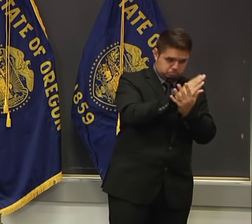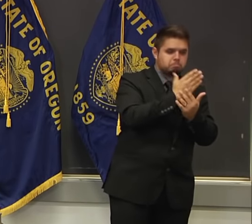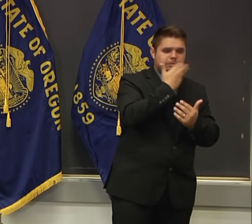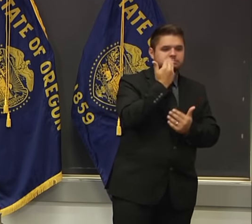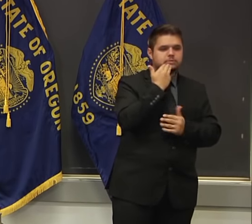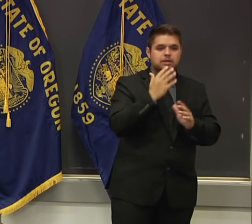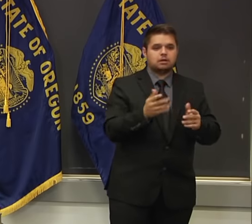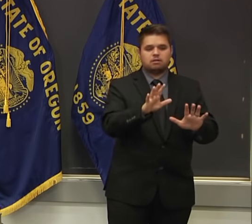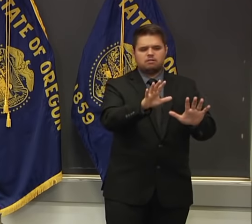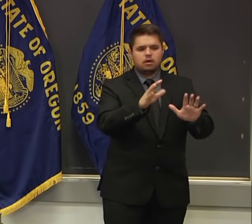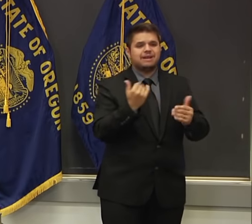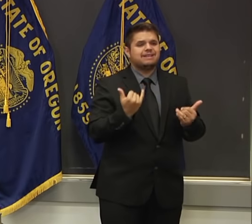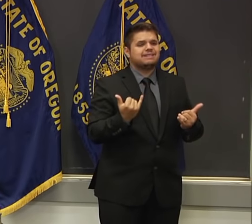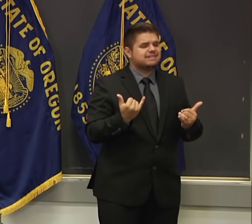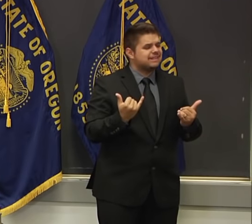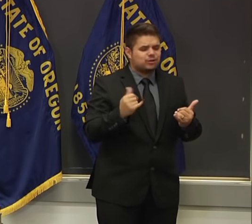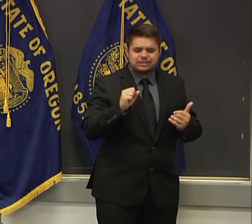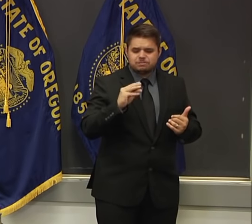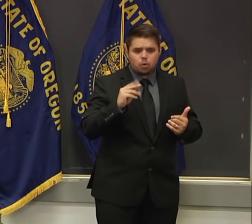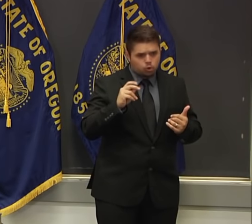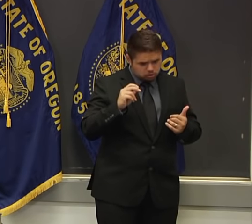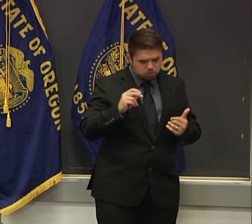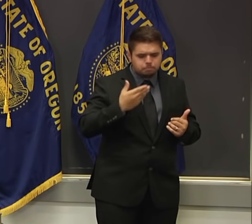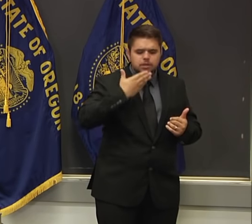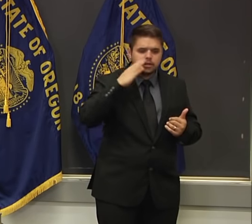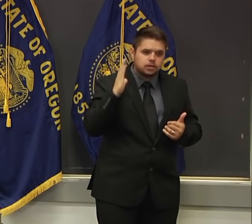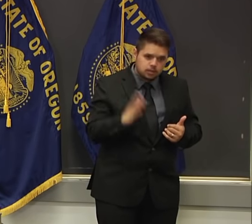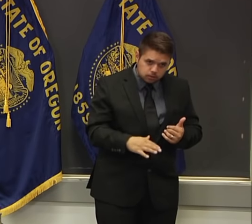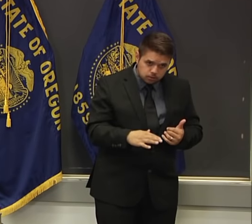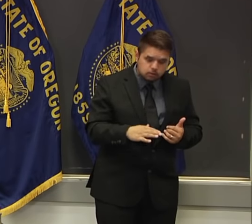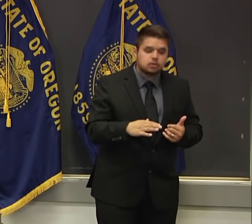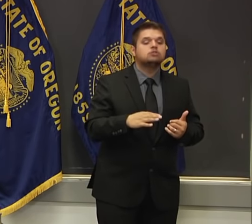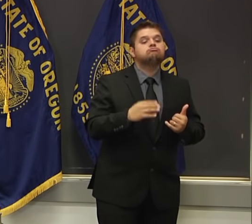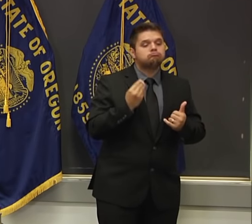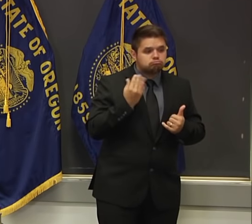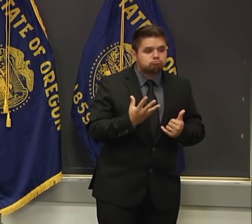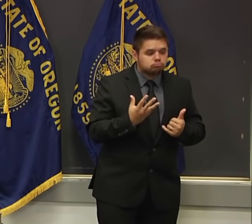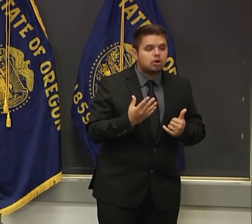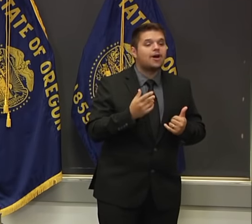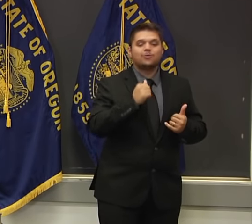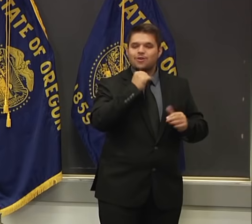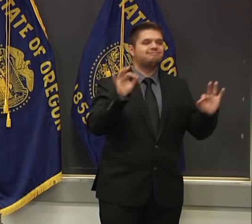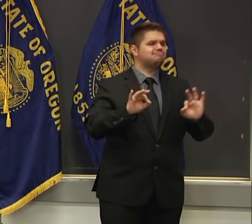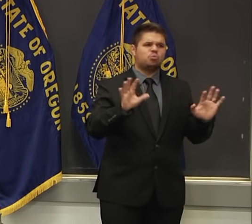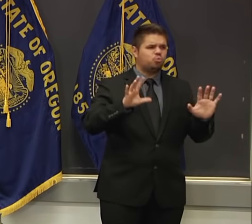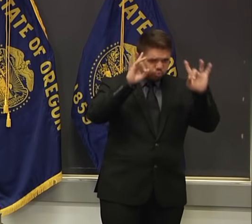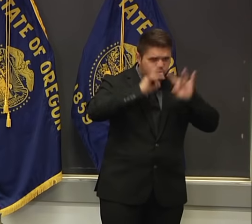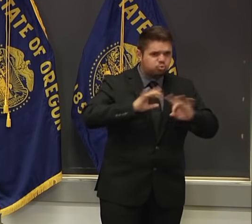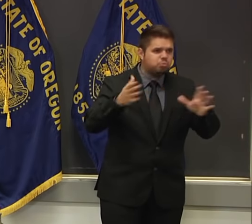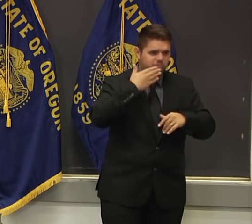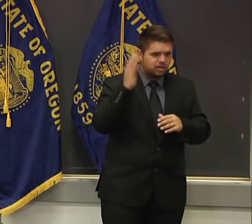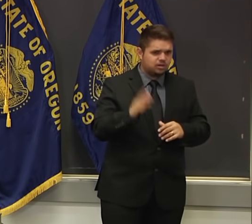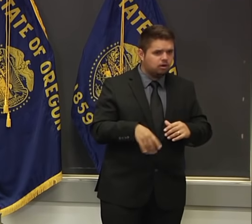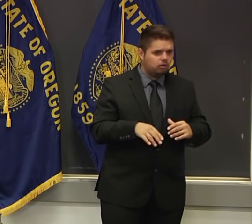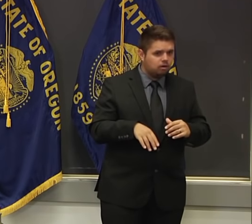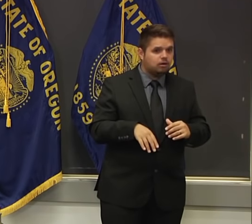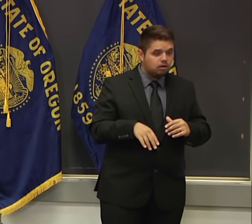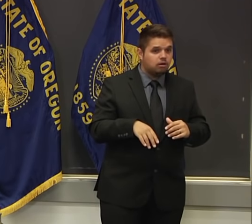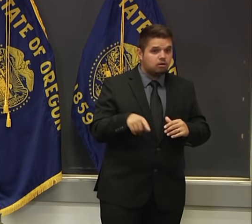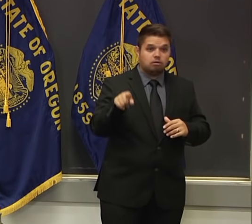exposure over this past week, 10 days, that many more of us than usual might be sensitive. So you